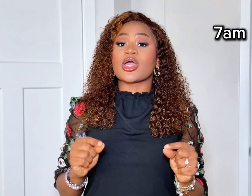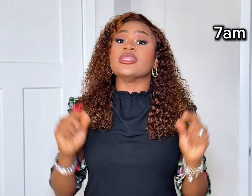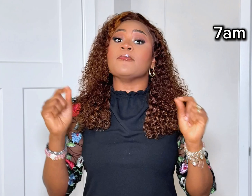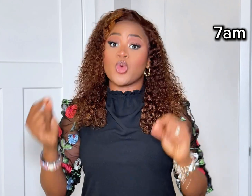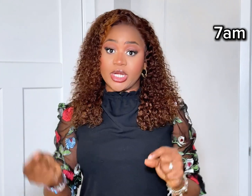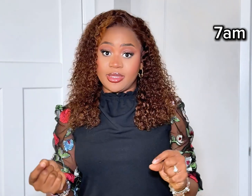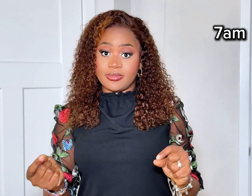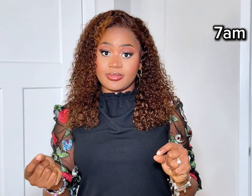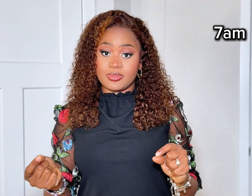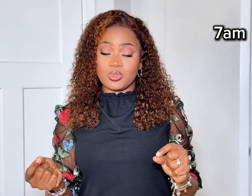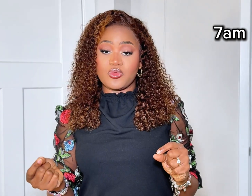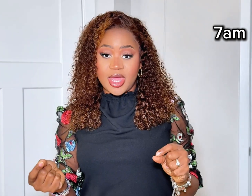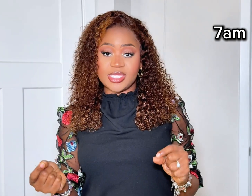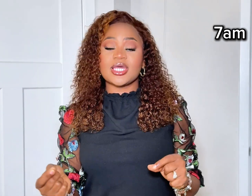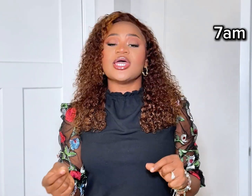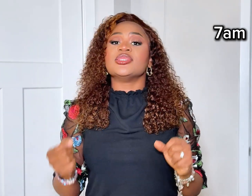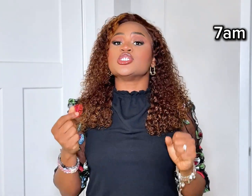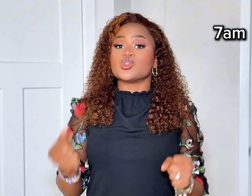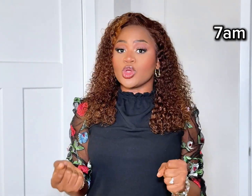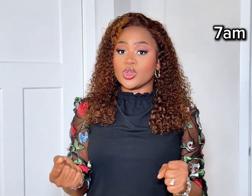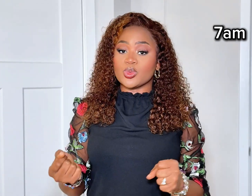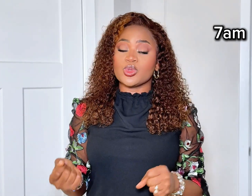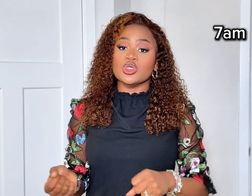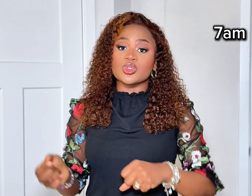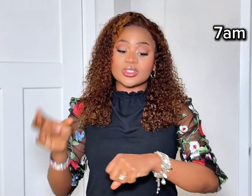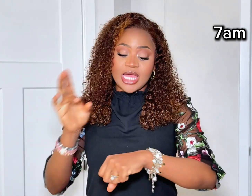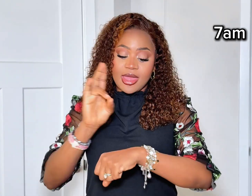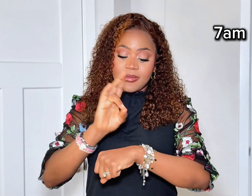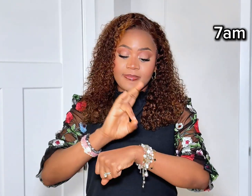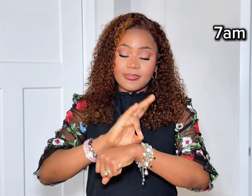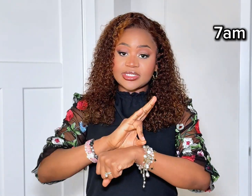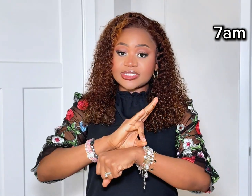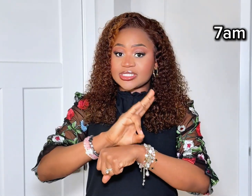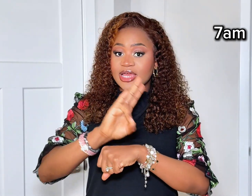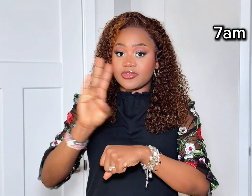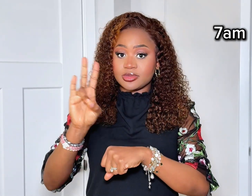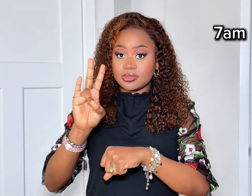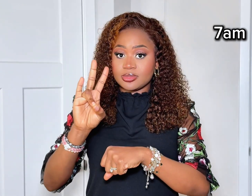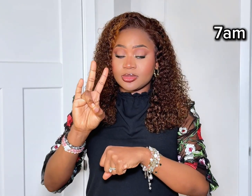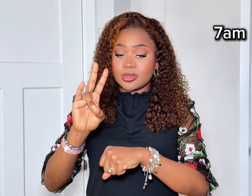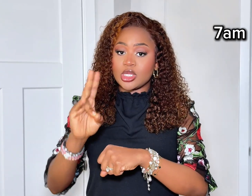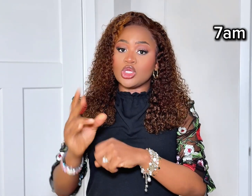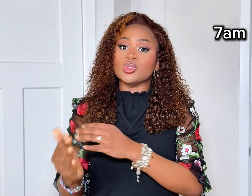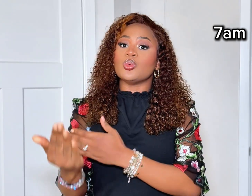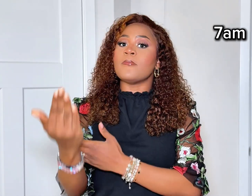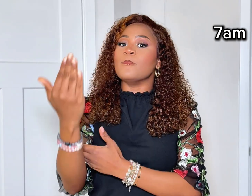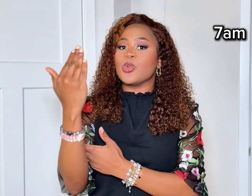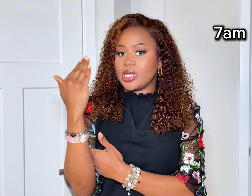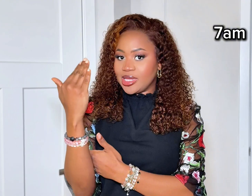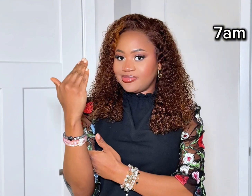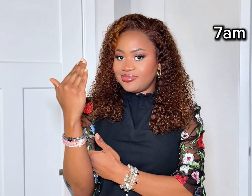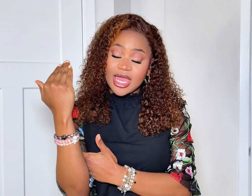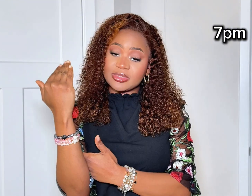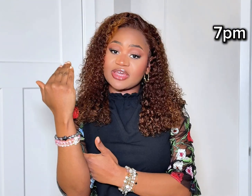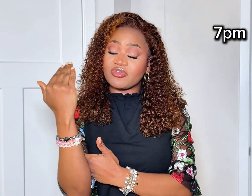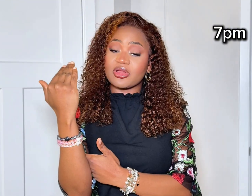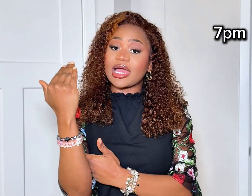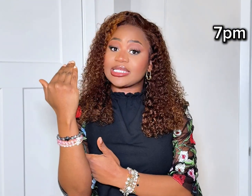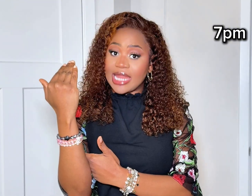in the morning, right? This is what you do. You do time 7. Then you do morning. Time is 7 o'clock at